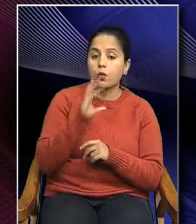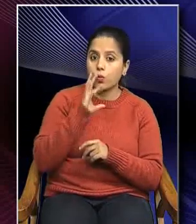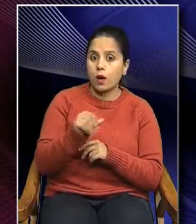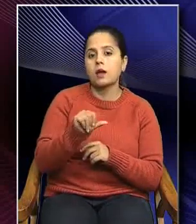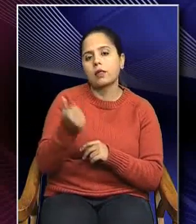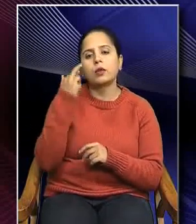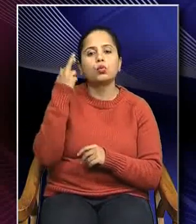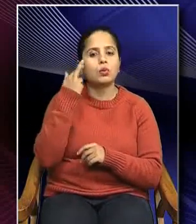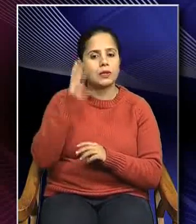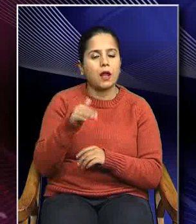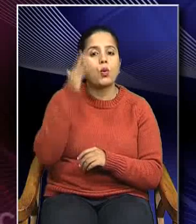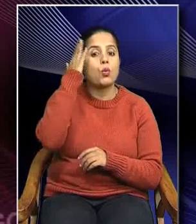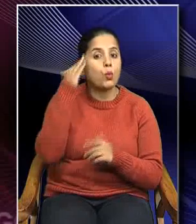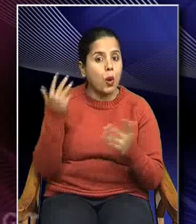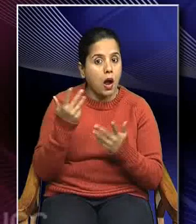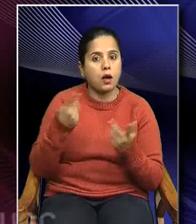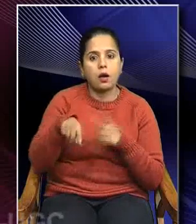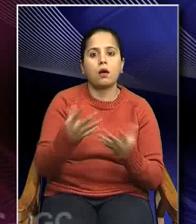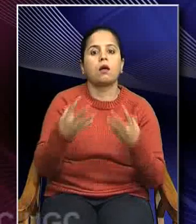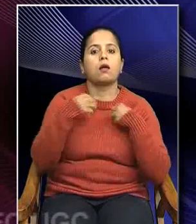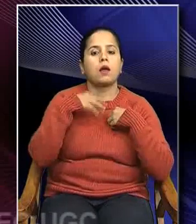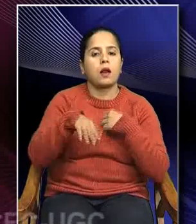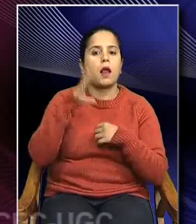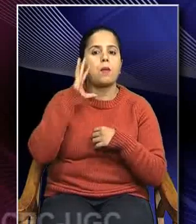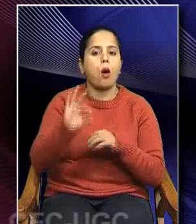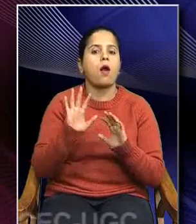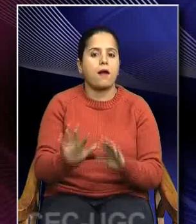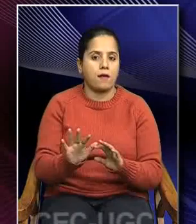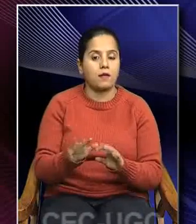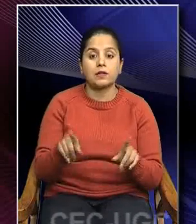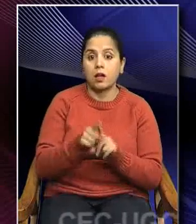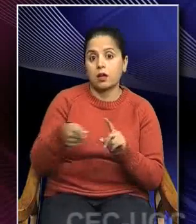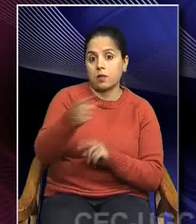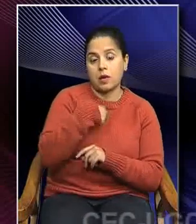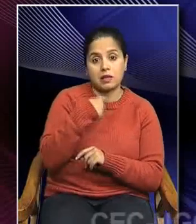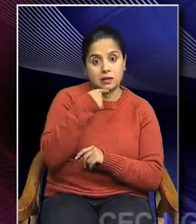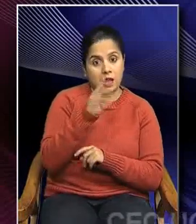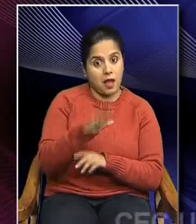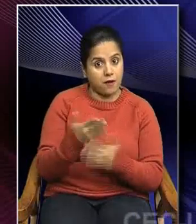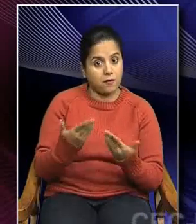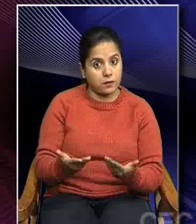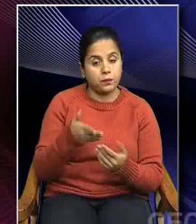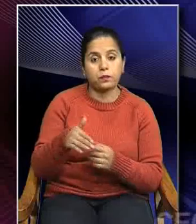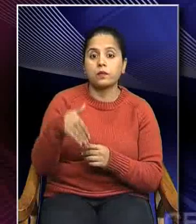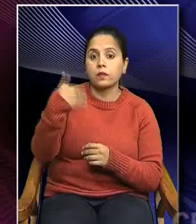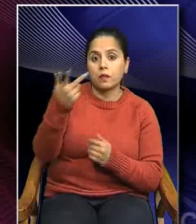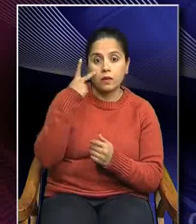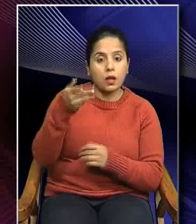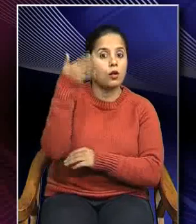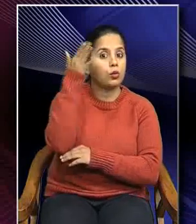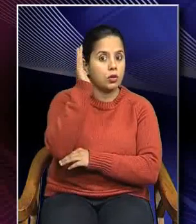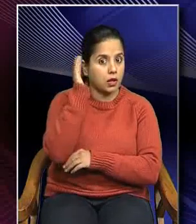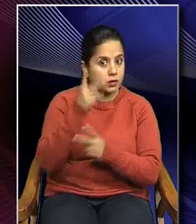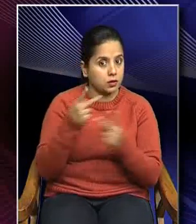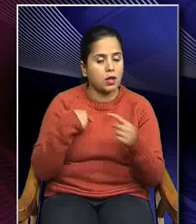another reason as to why it acquires significance. But as I said, that in the next part of this lecture, we